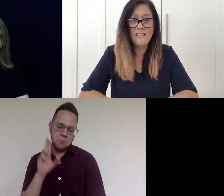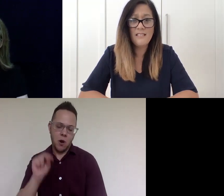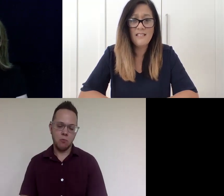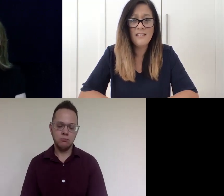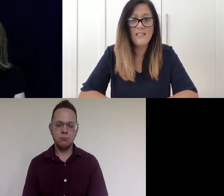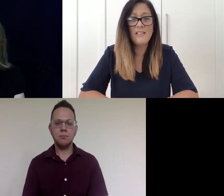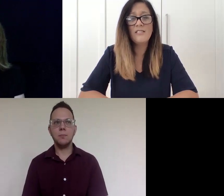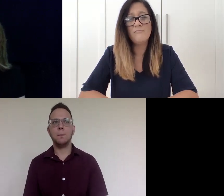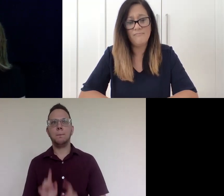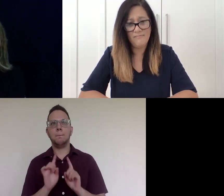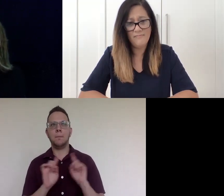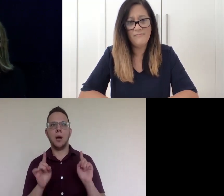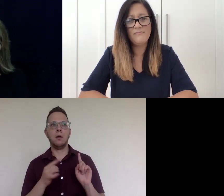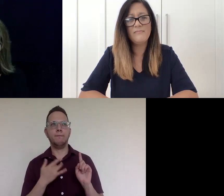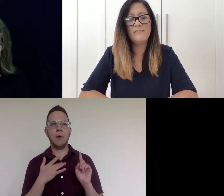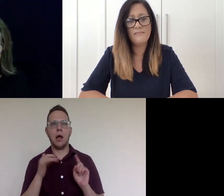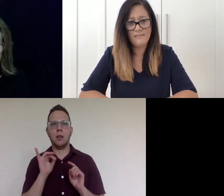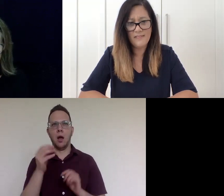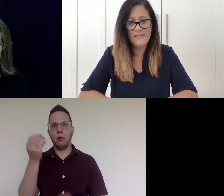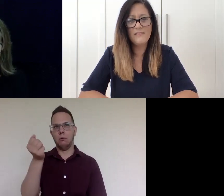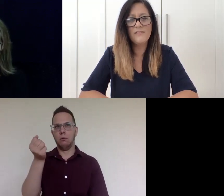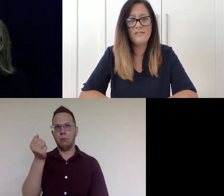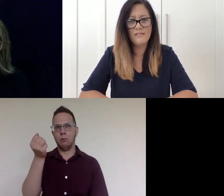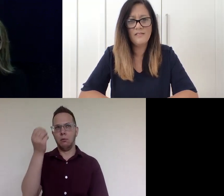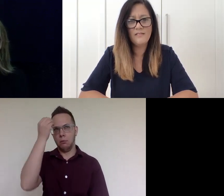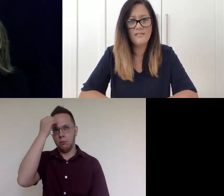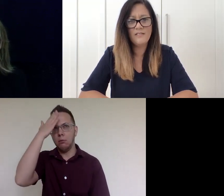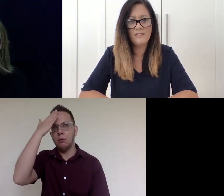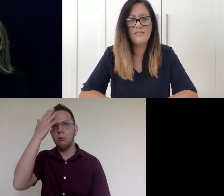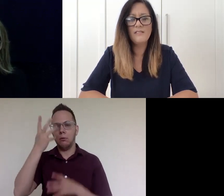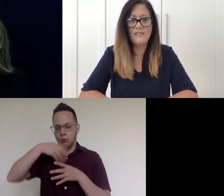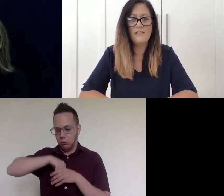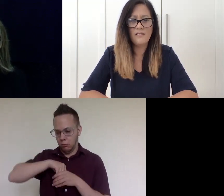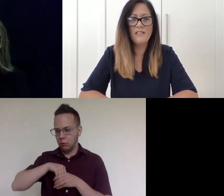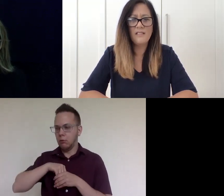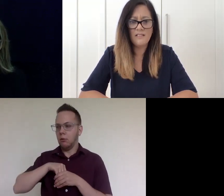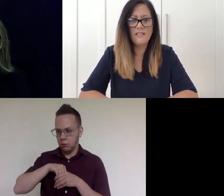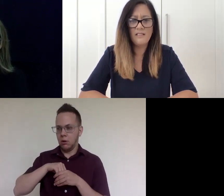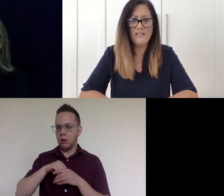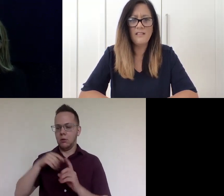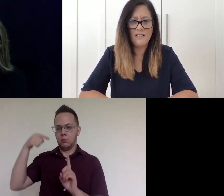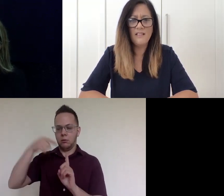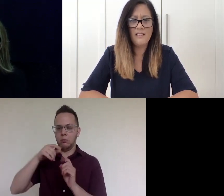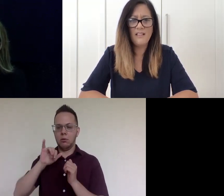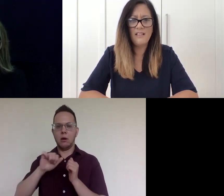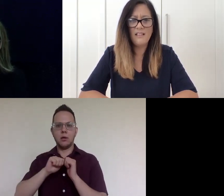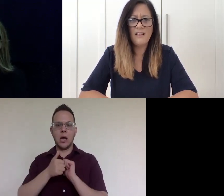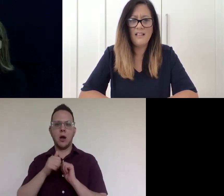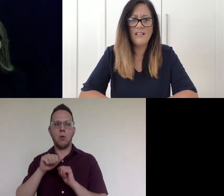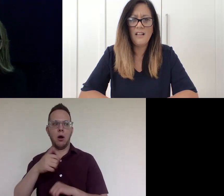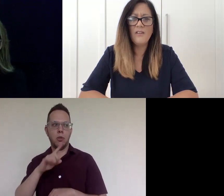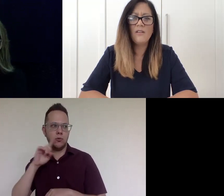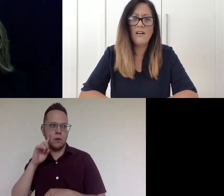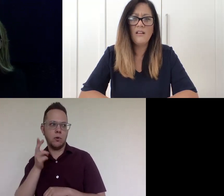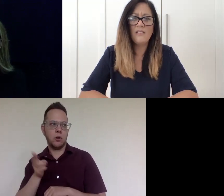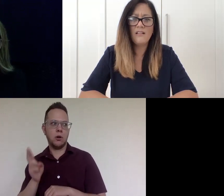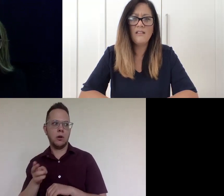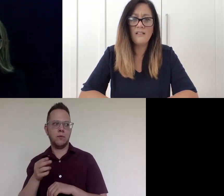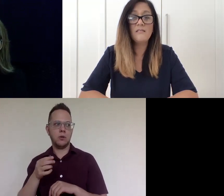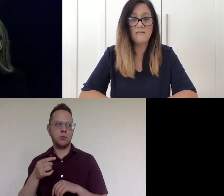So I can't say I was successful that day, but I can say that it was a learning experience that I'll never forget because, now